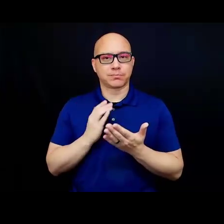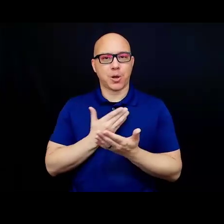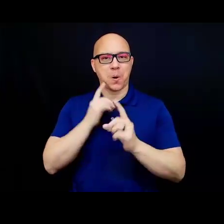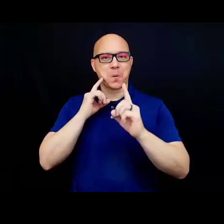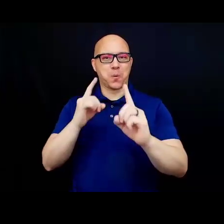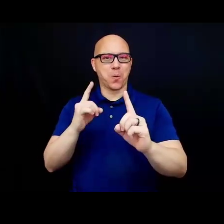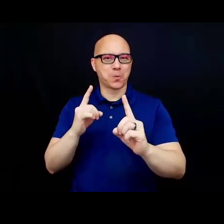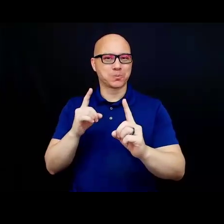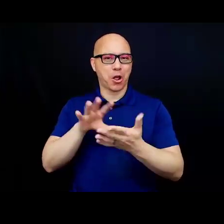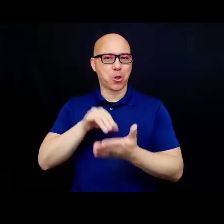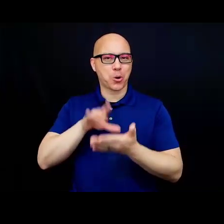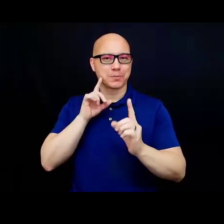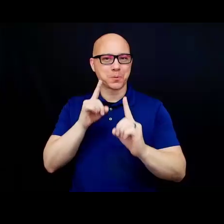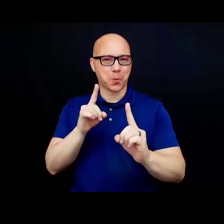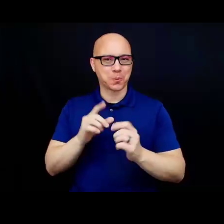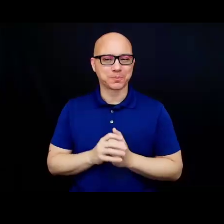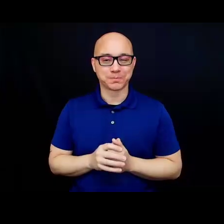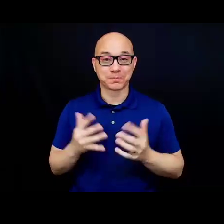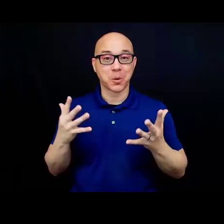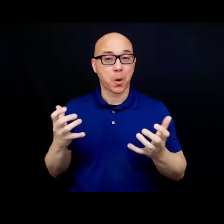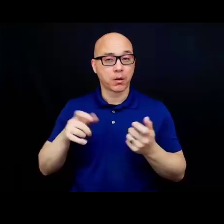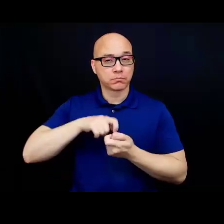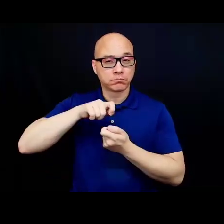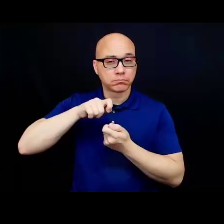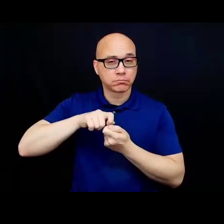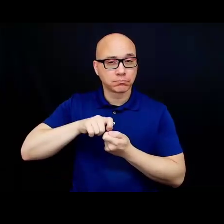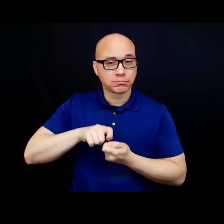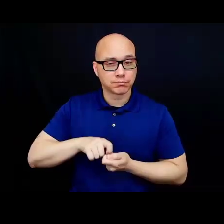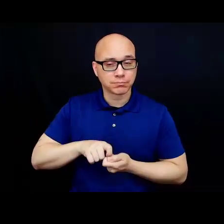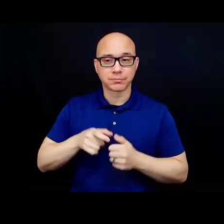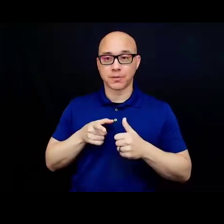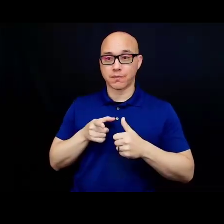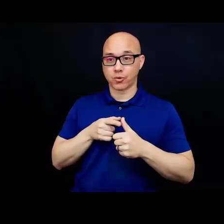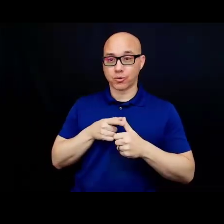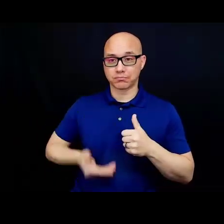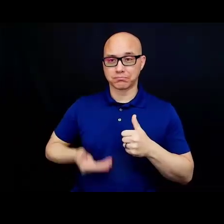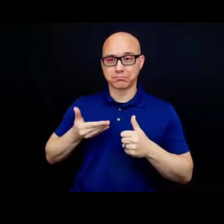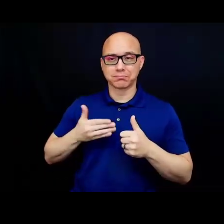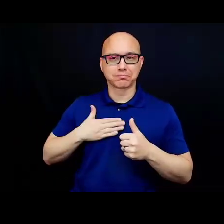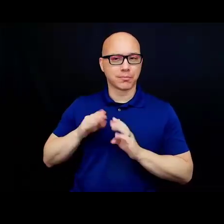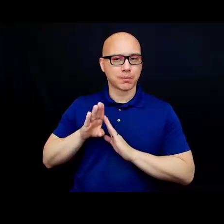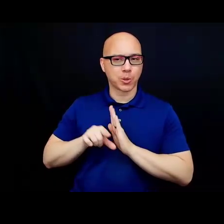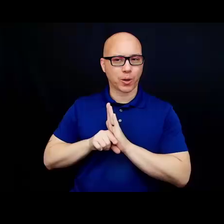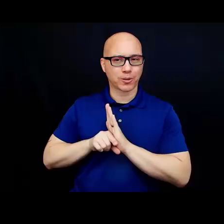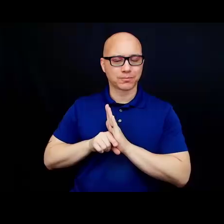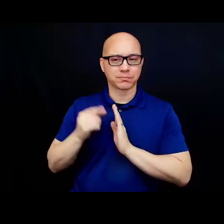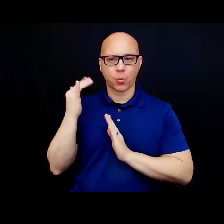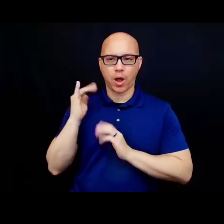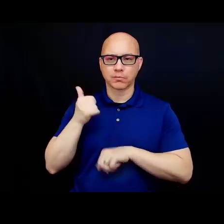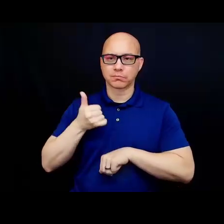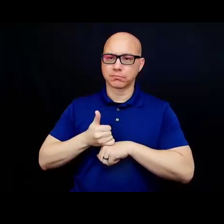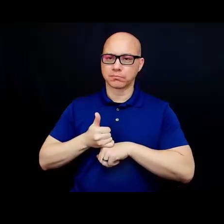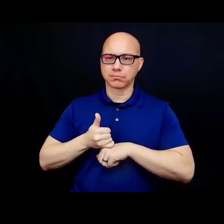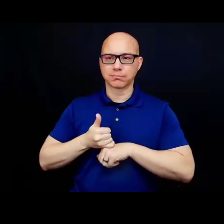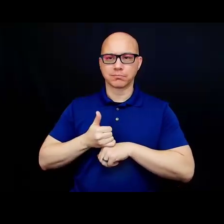to take the time to kind of go through in detail my background and experience to kind of set the stage that